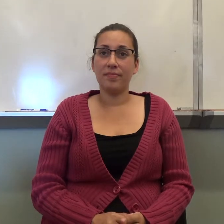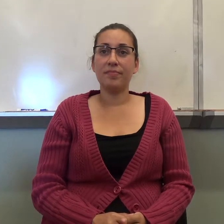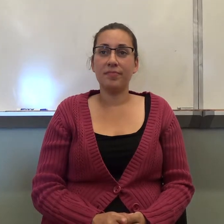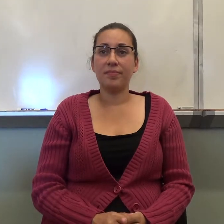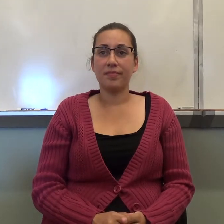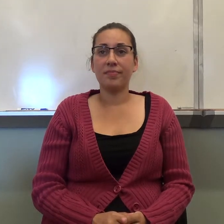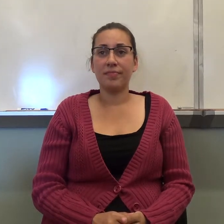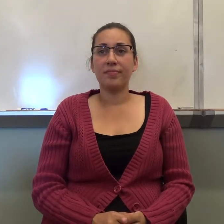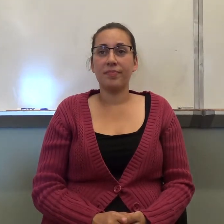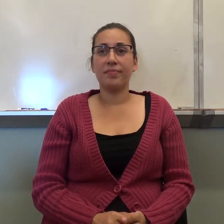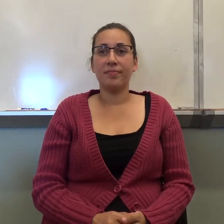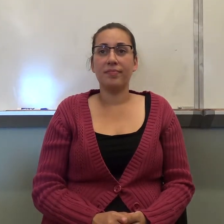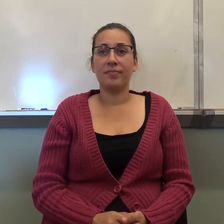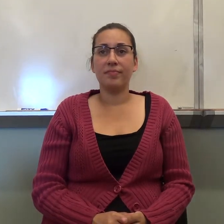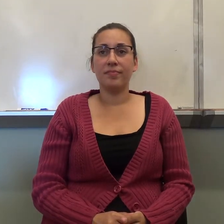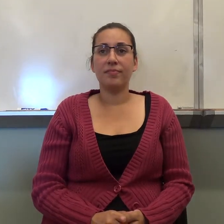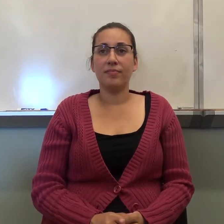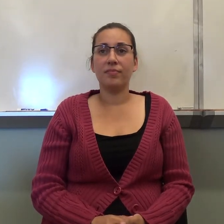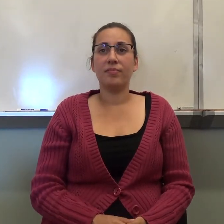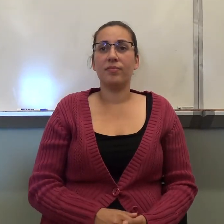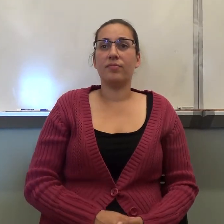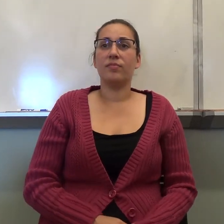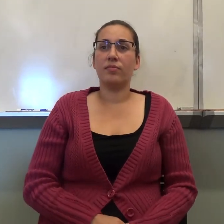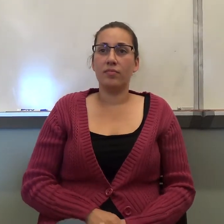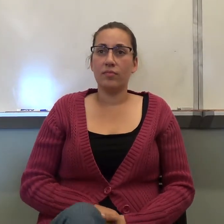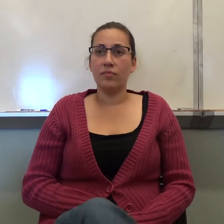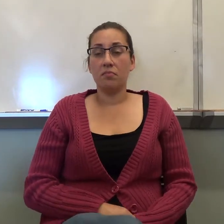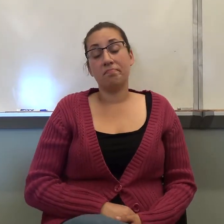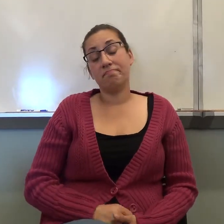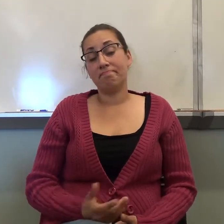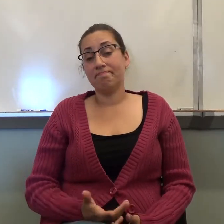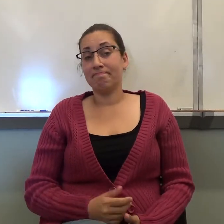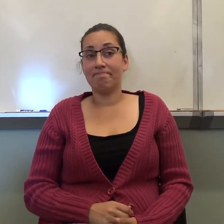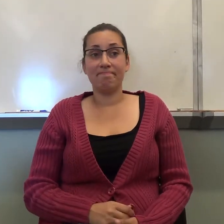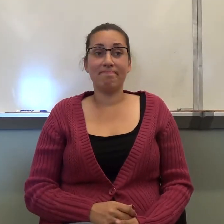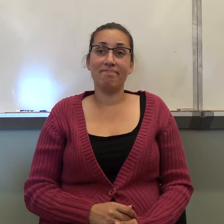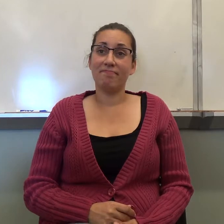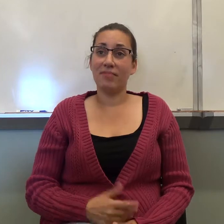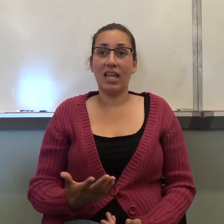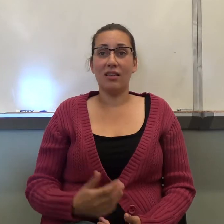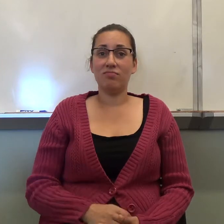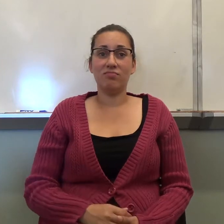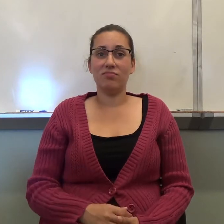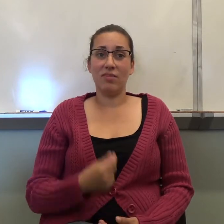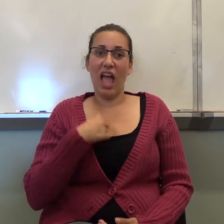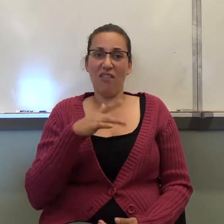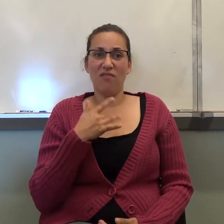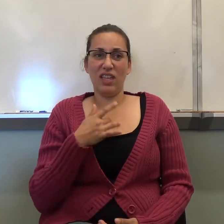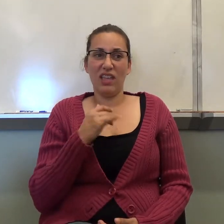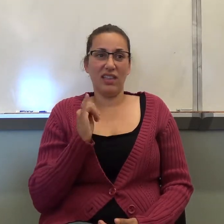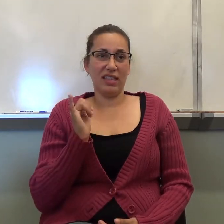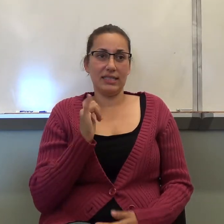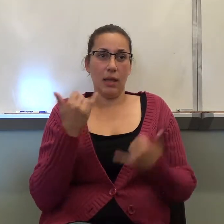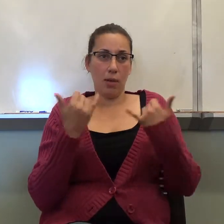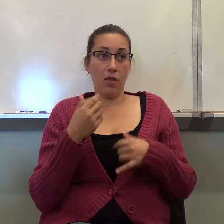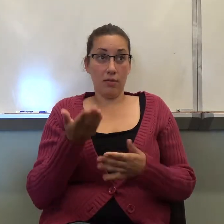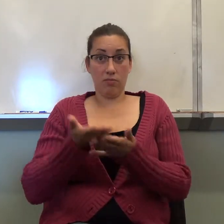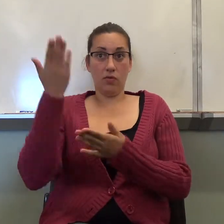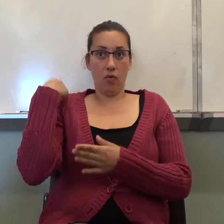Obviously, it doesn't change. It's always 5. That's the way it is. This is known as a variable term because it's got a letter in